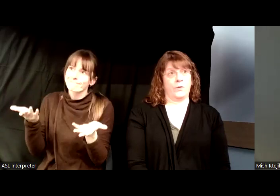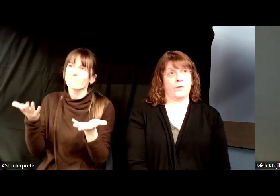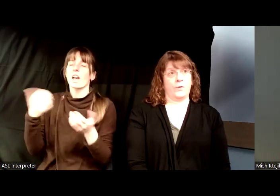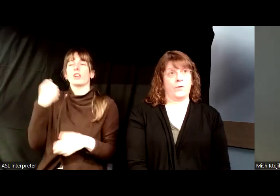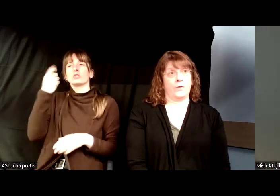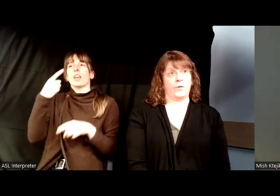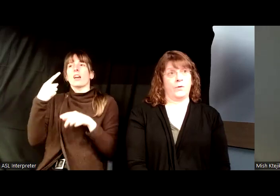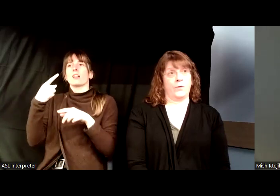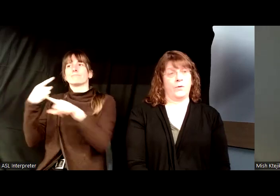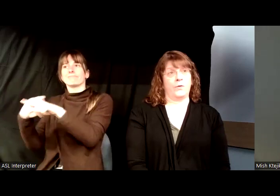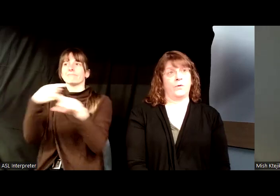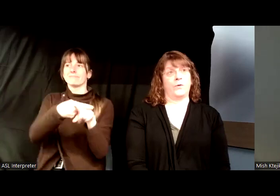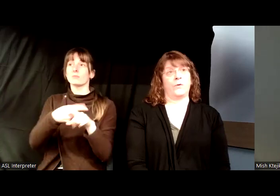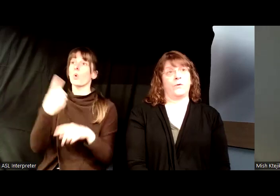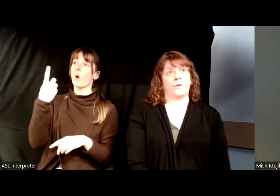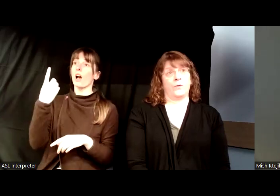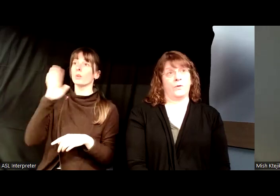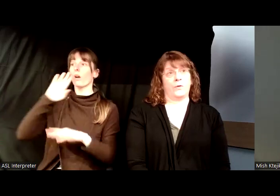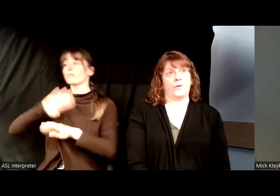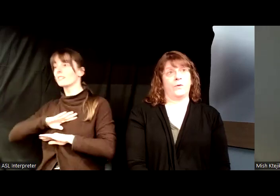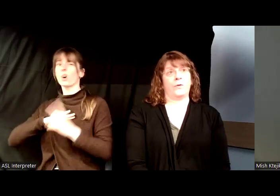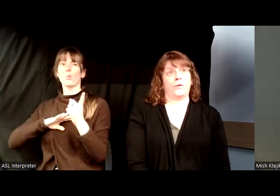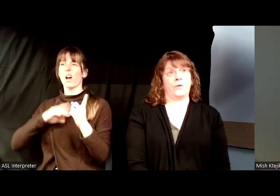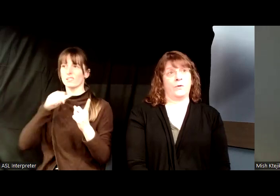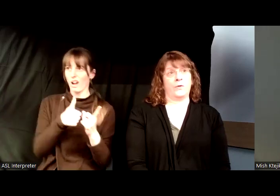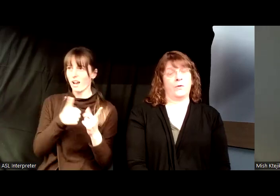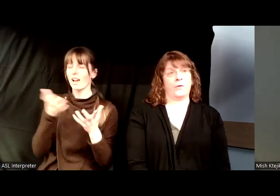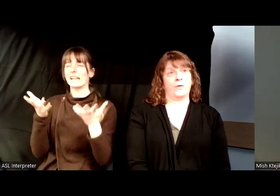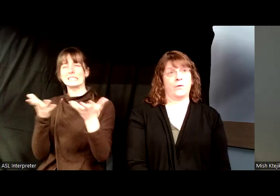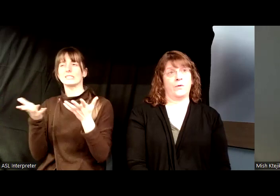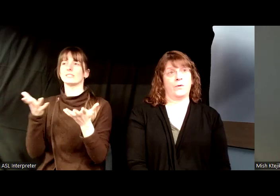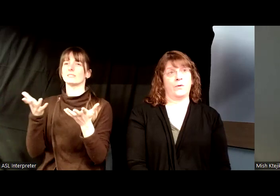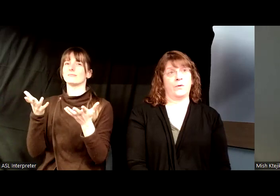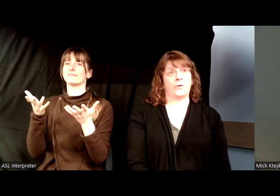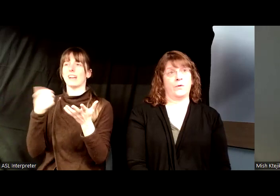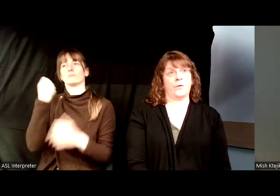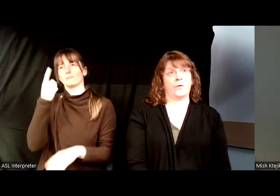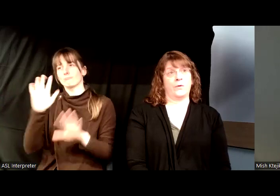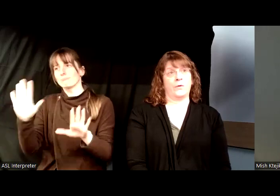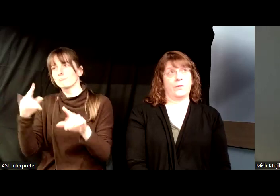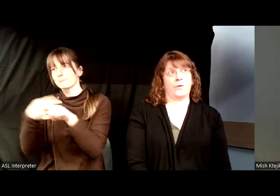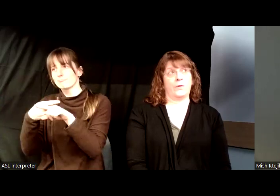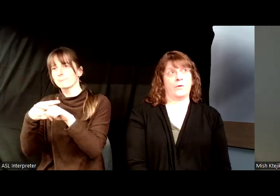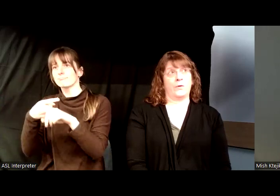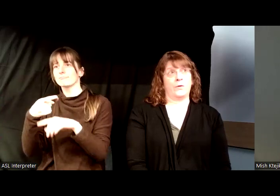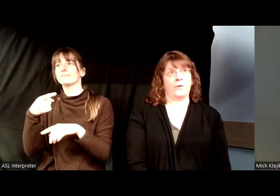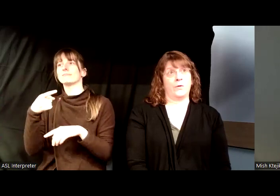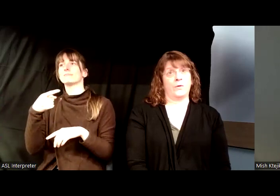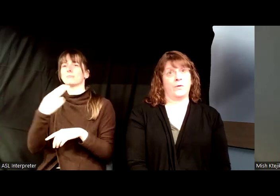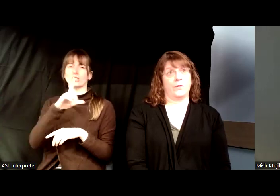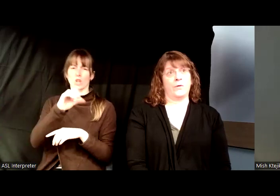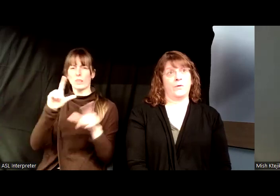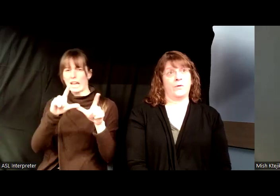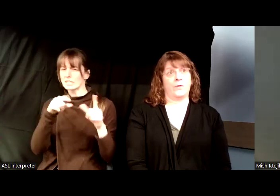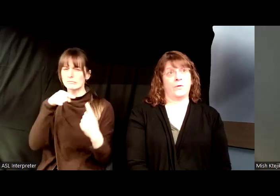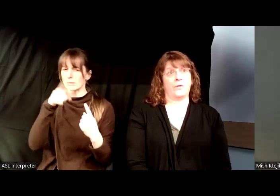with ODE's rules, and then whether you have a license under HLO's laws